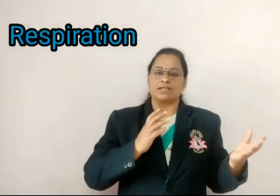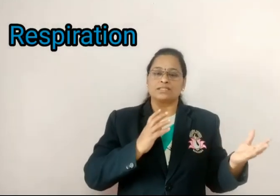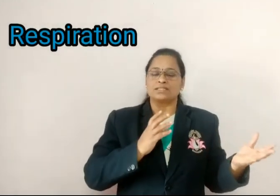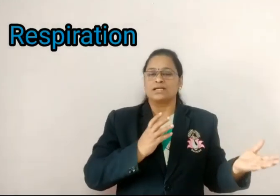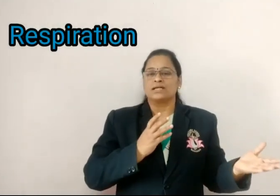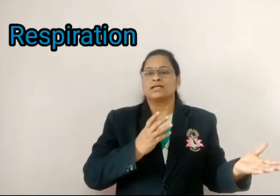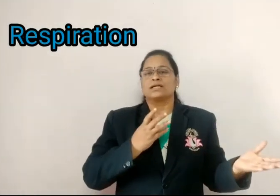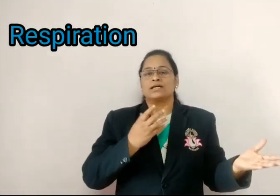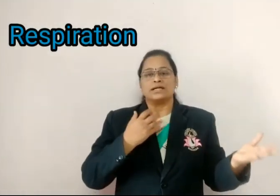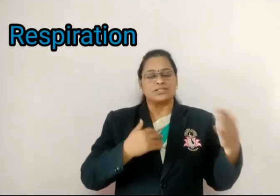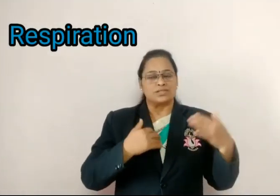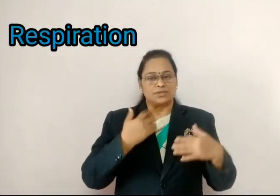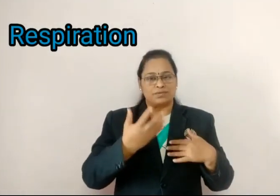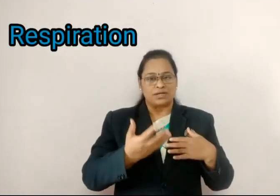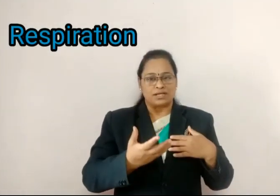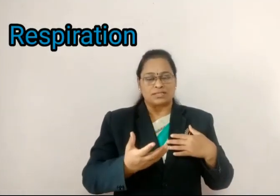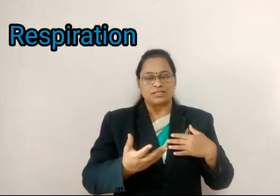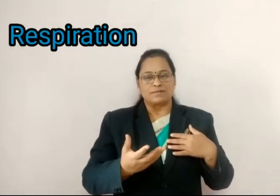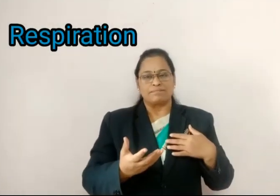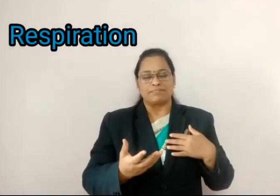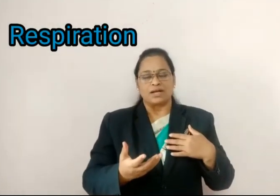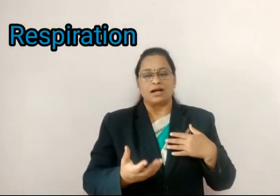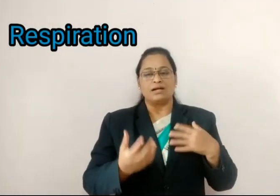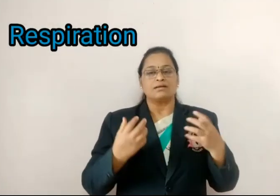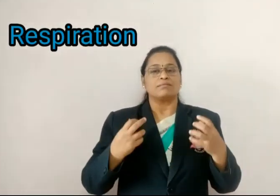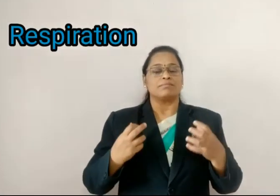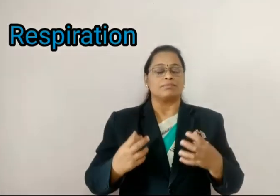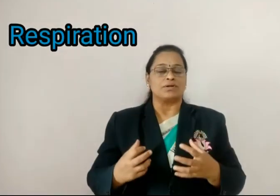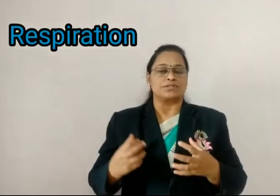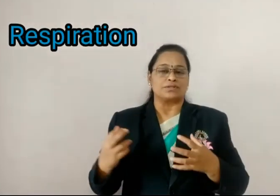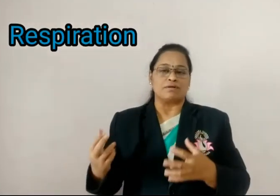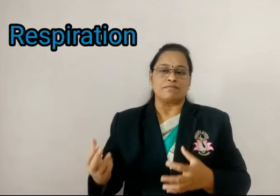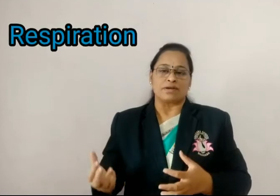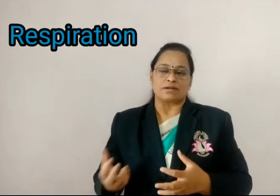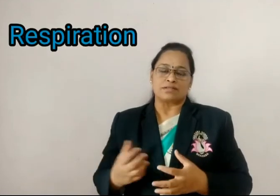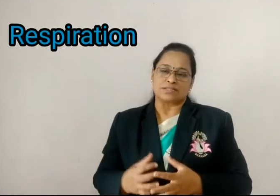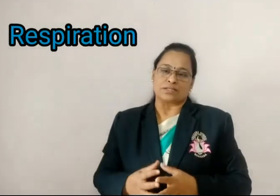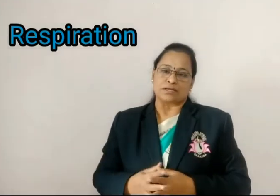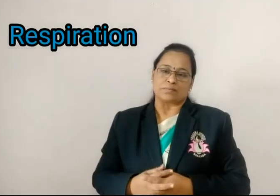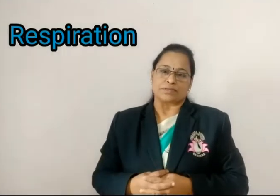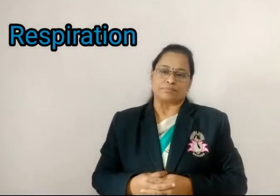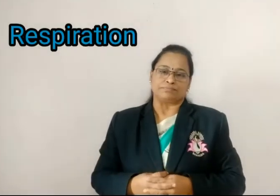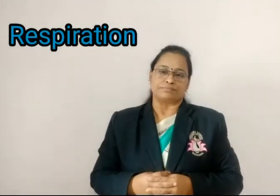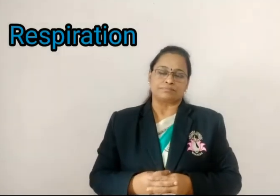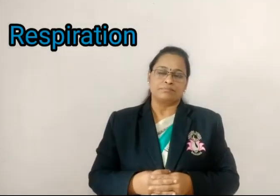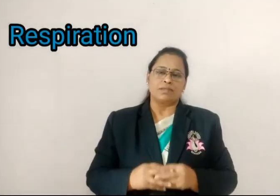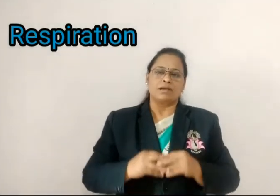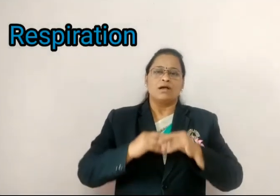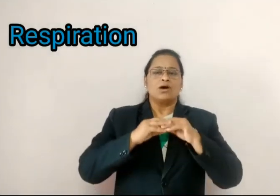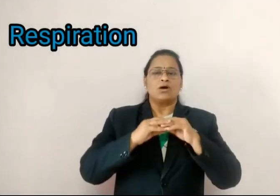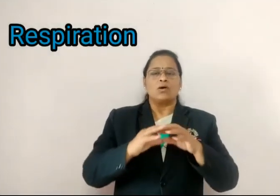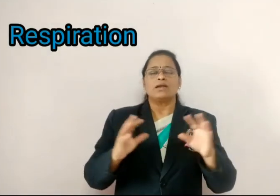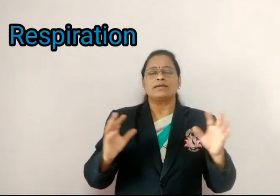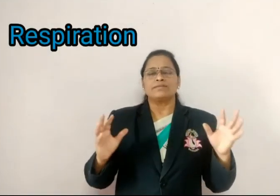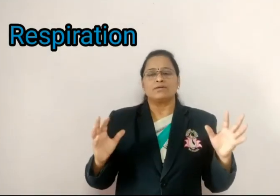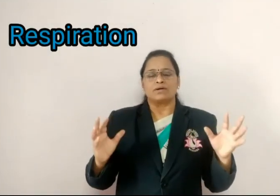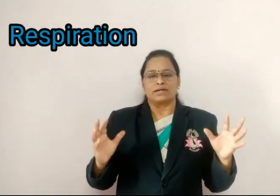is exchange of the gases and production of energy in our body. All living